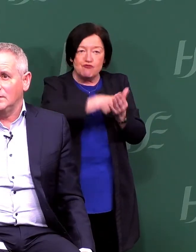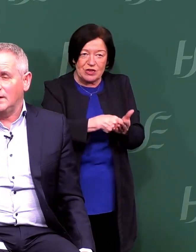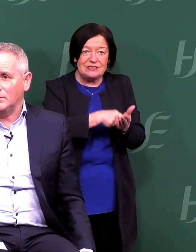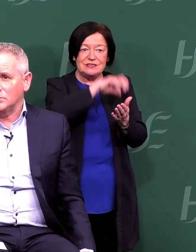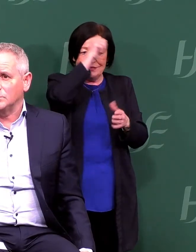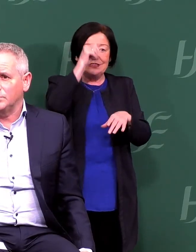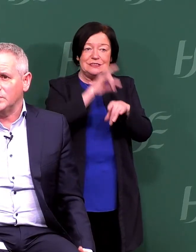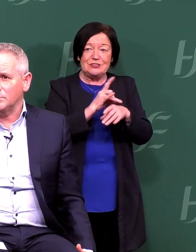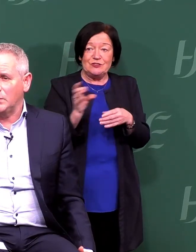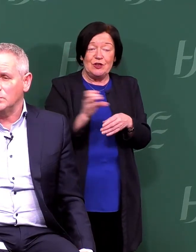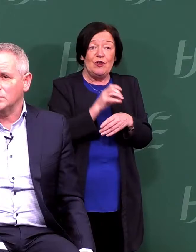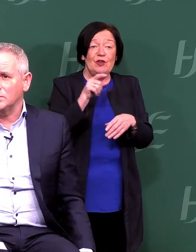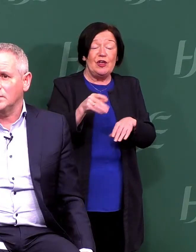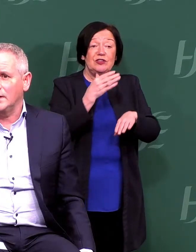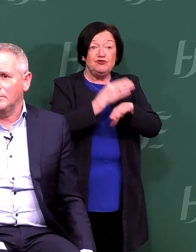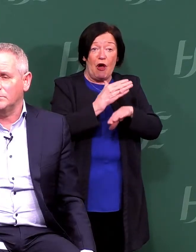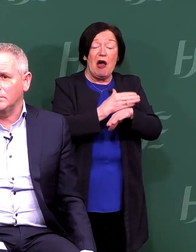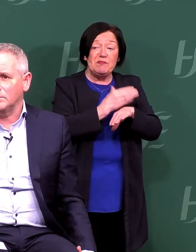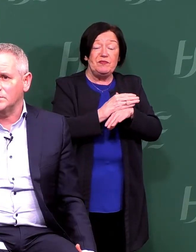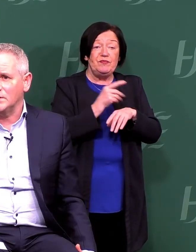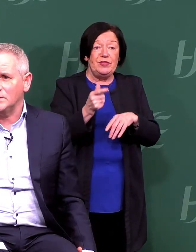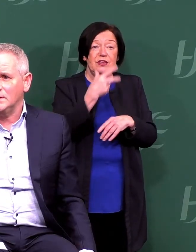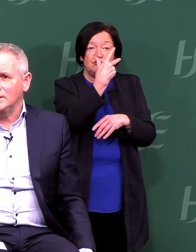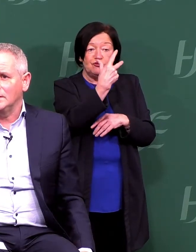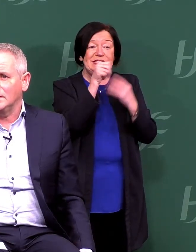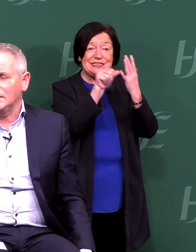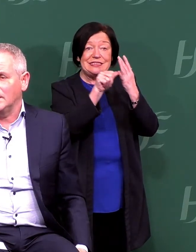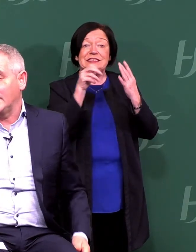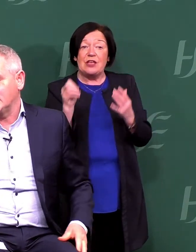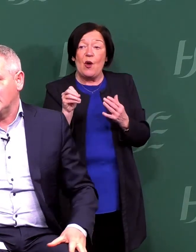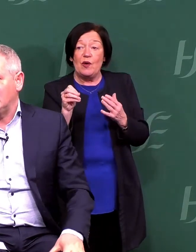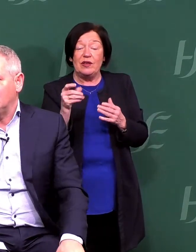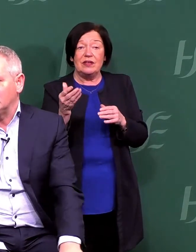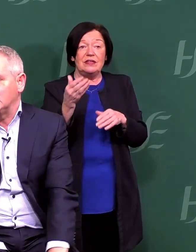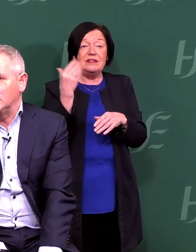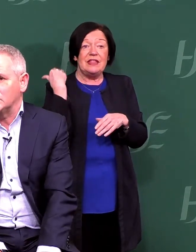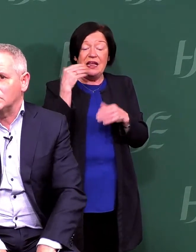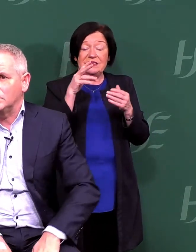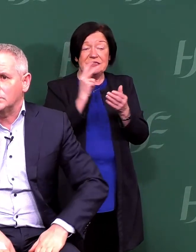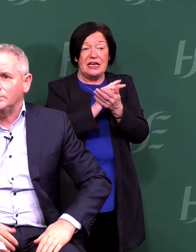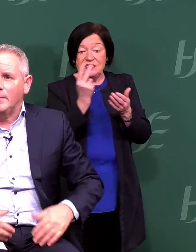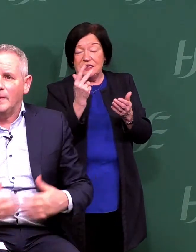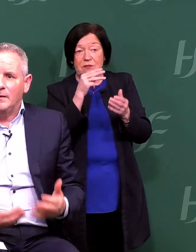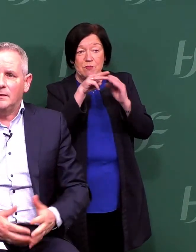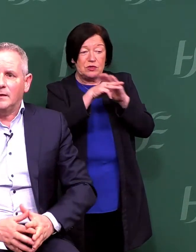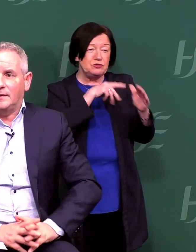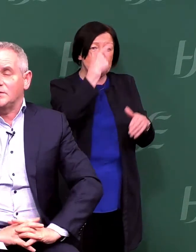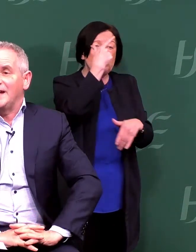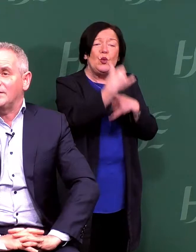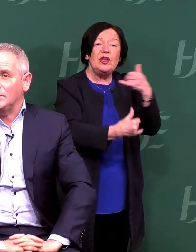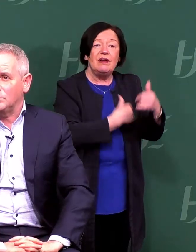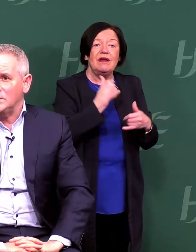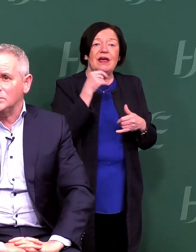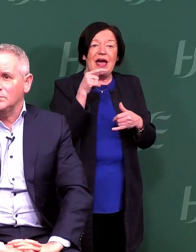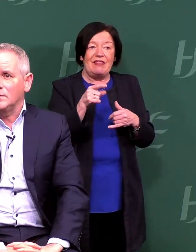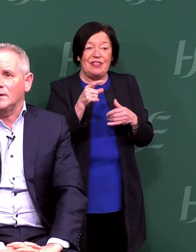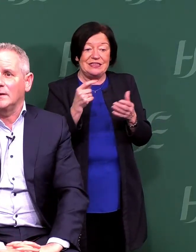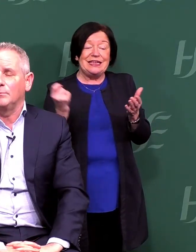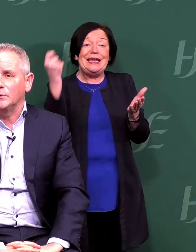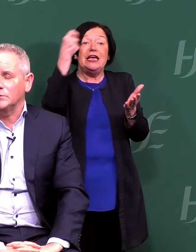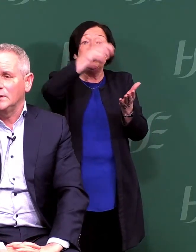consultant position posts by 360 in the last 18 months, 2 years or so. And that's a net